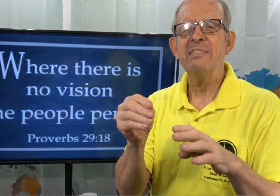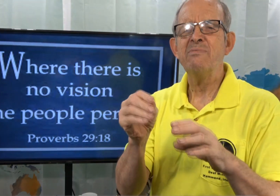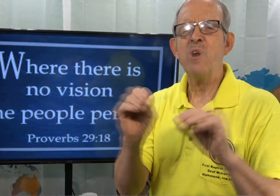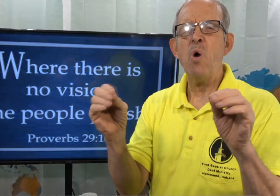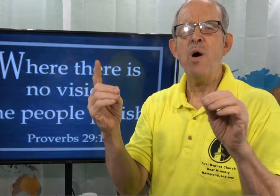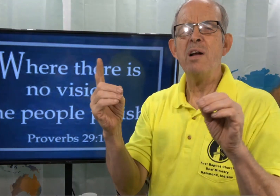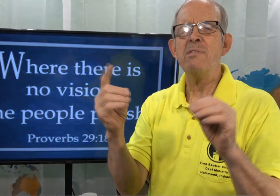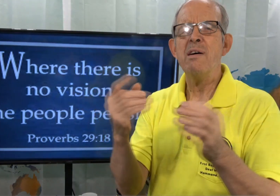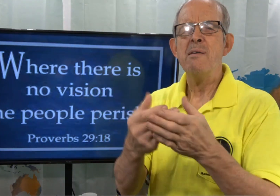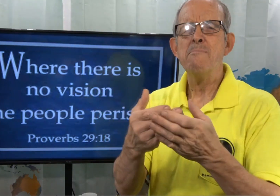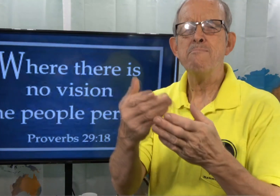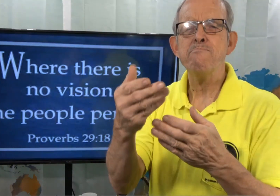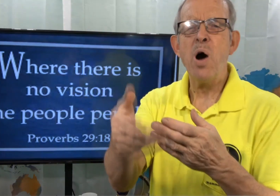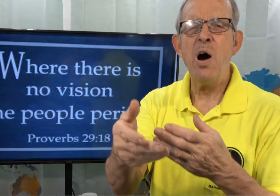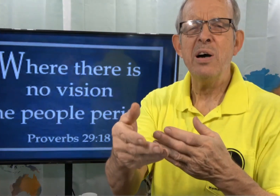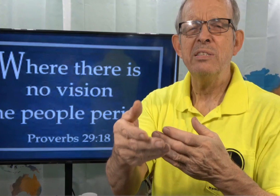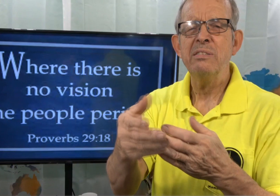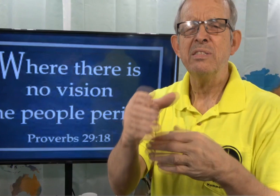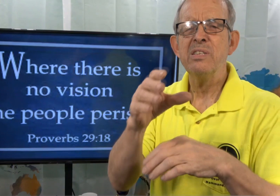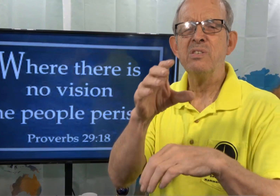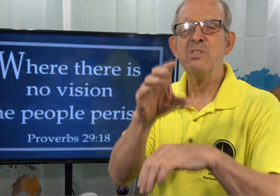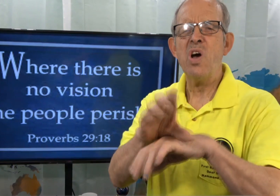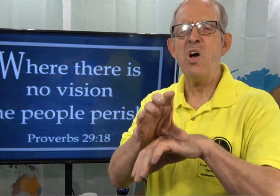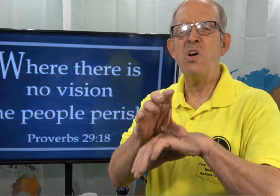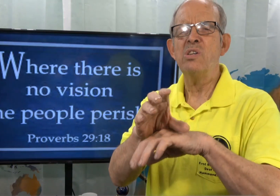no one but the self.